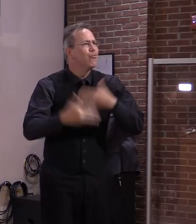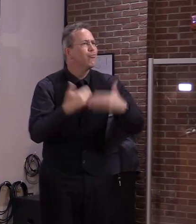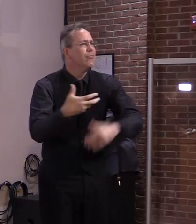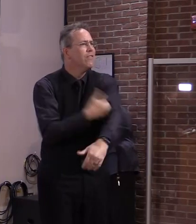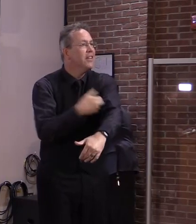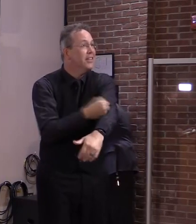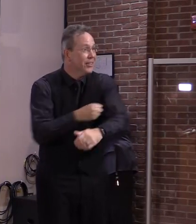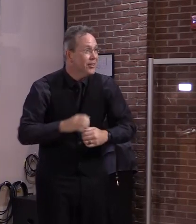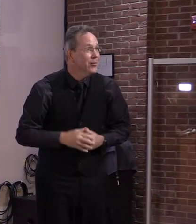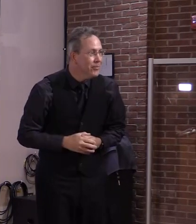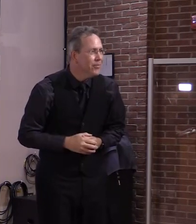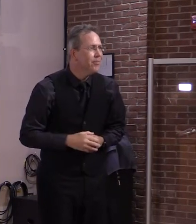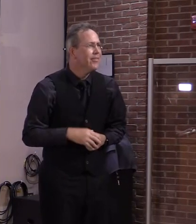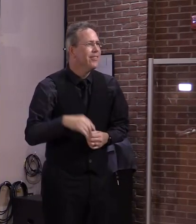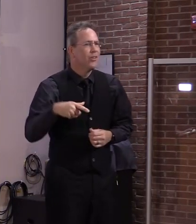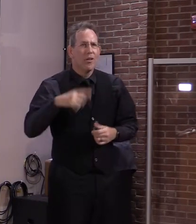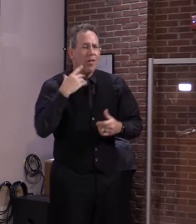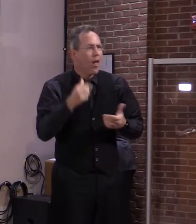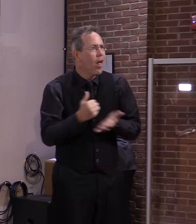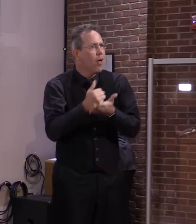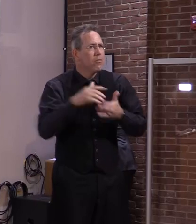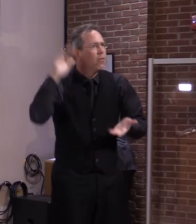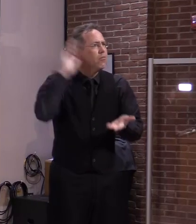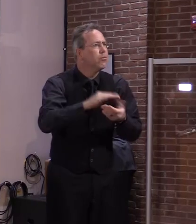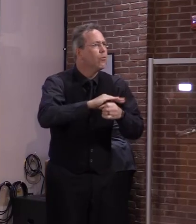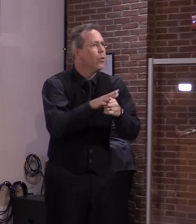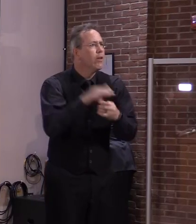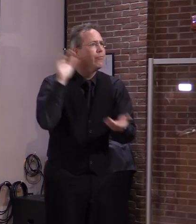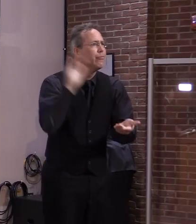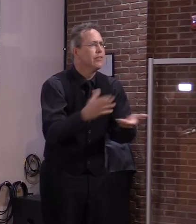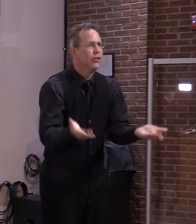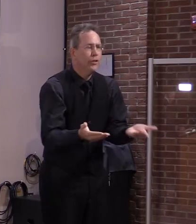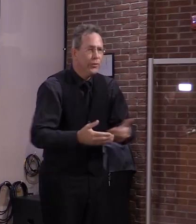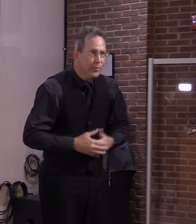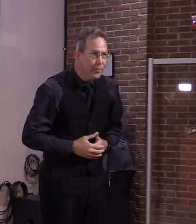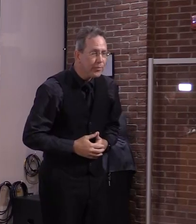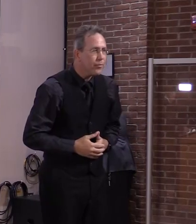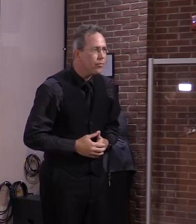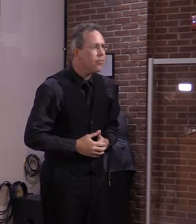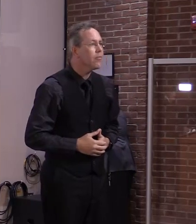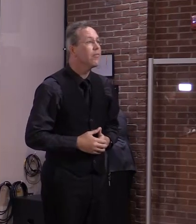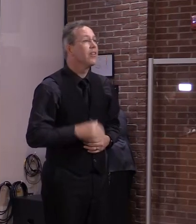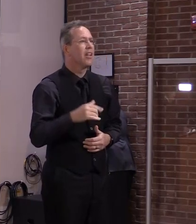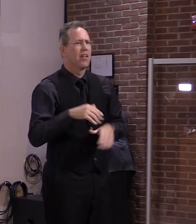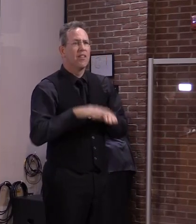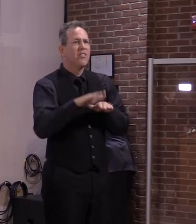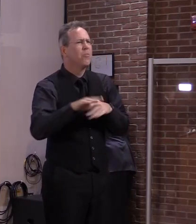as well. As a reminder of what step three means,